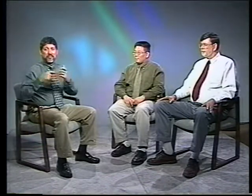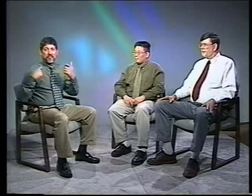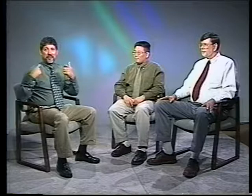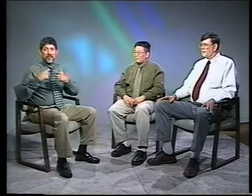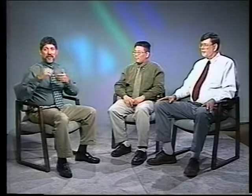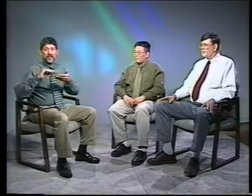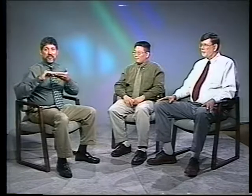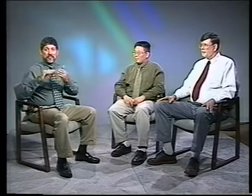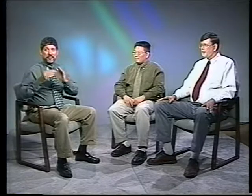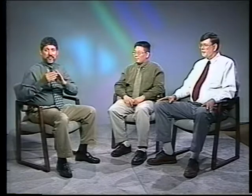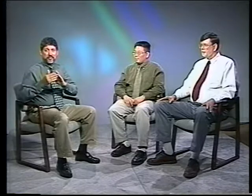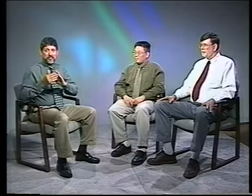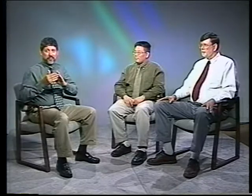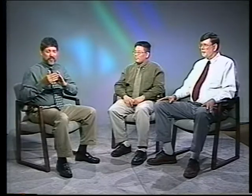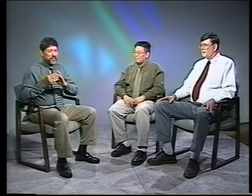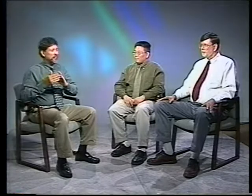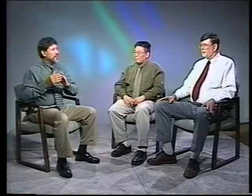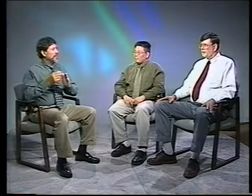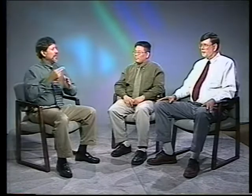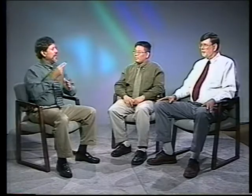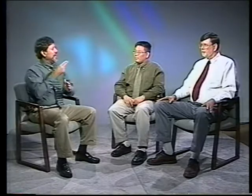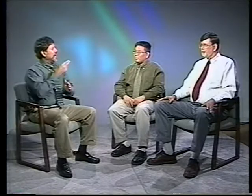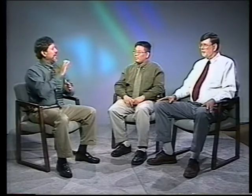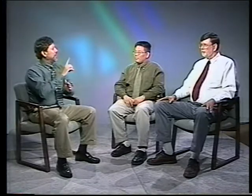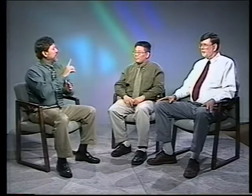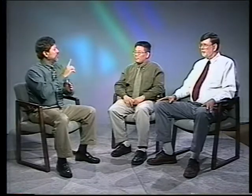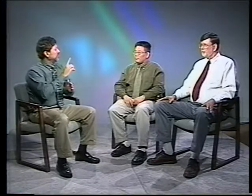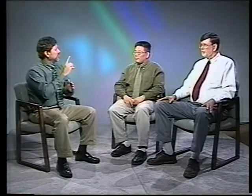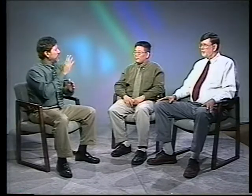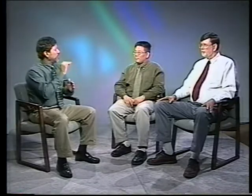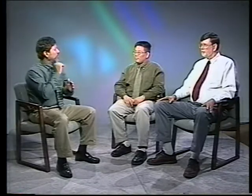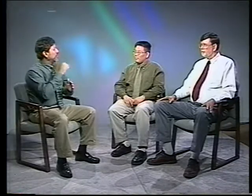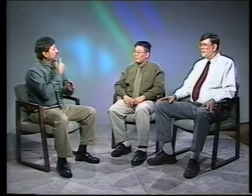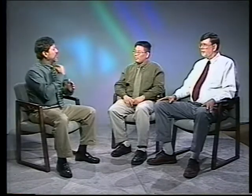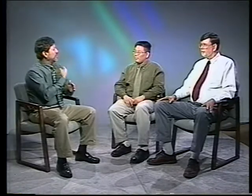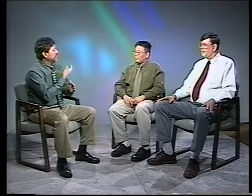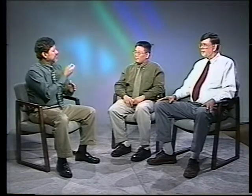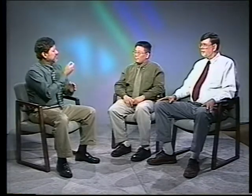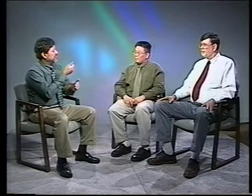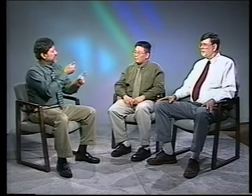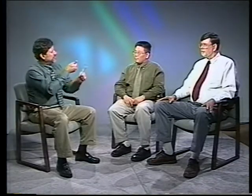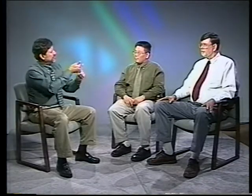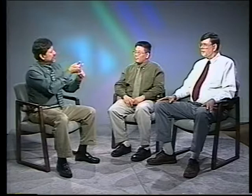will Angel Ramos will be presenting from a Hispanic Latino deaf community